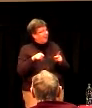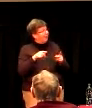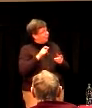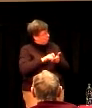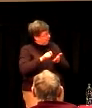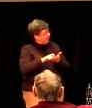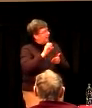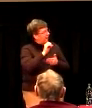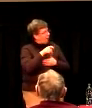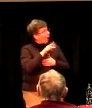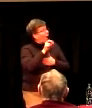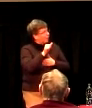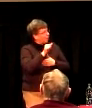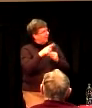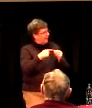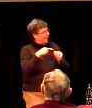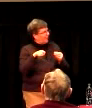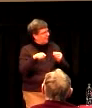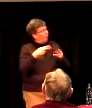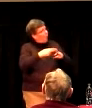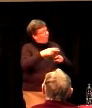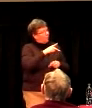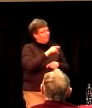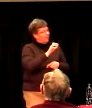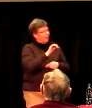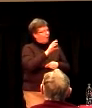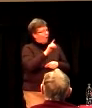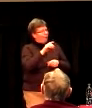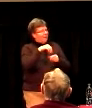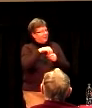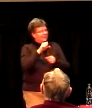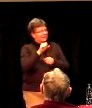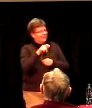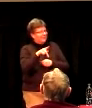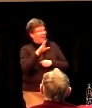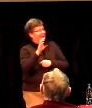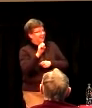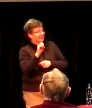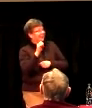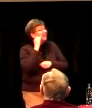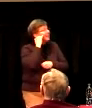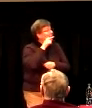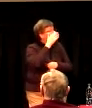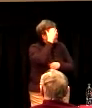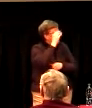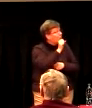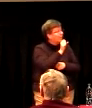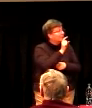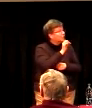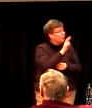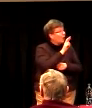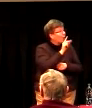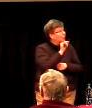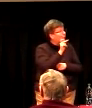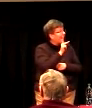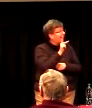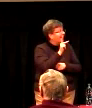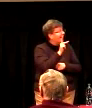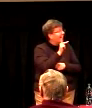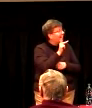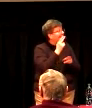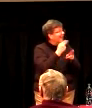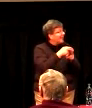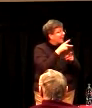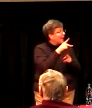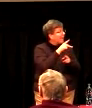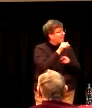him called Piccard in Space. And if you're familiar with Star Trek, this is where the name Piccard